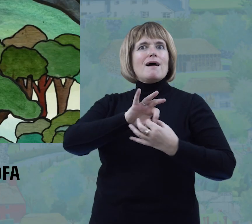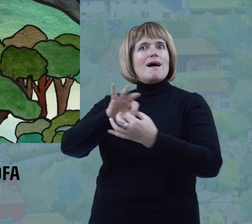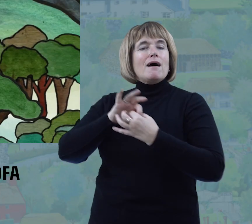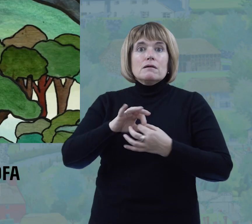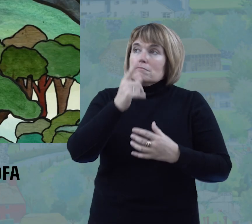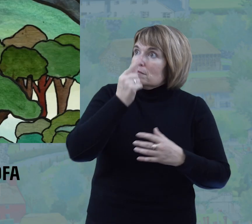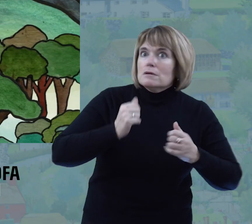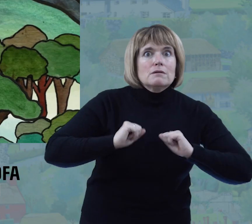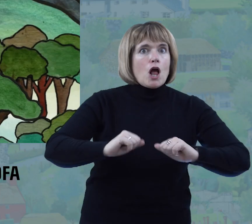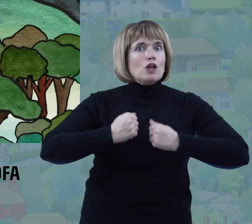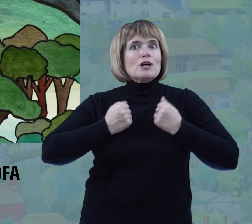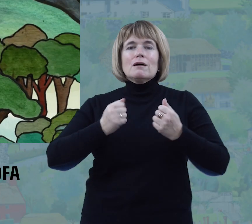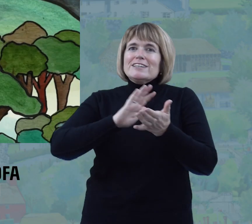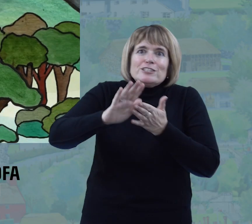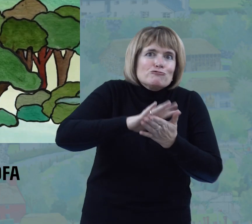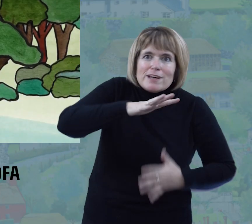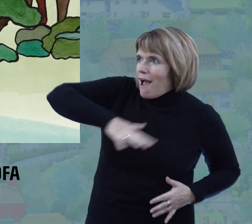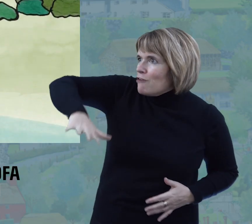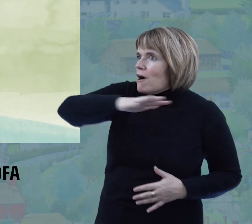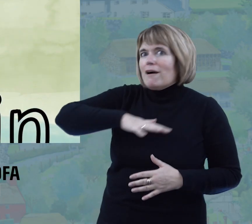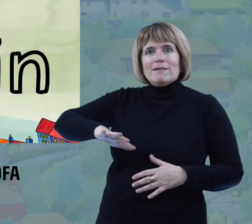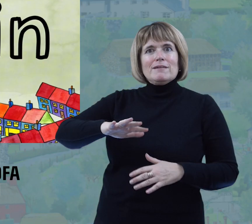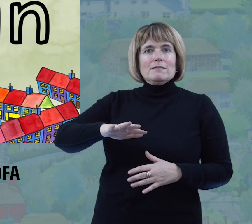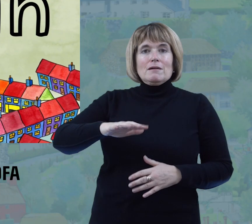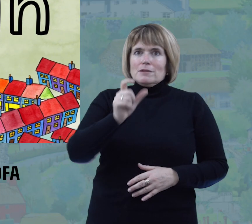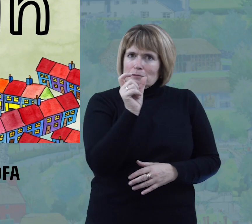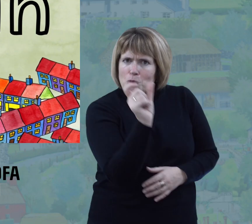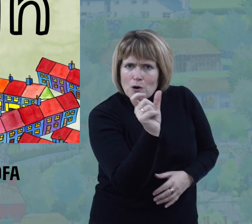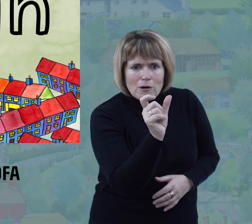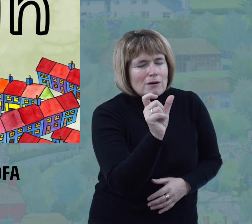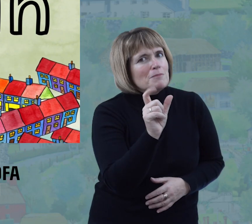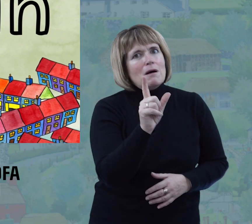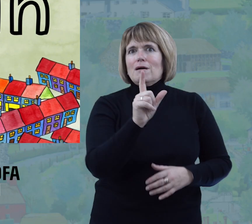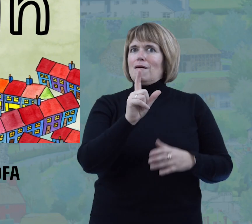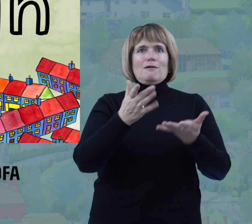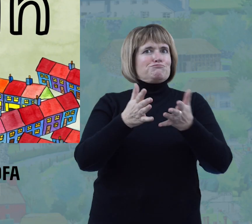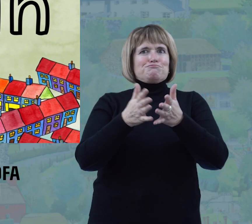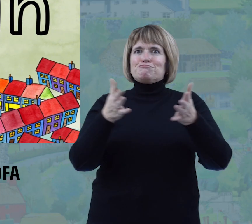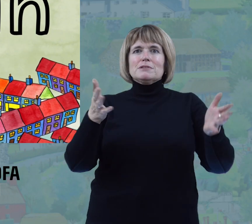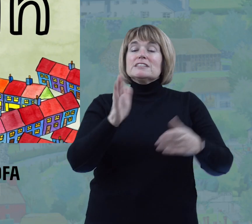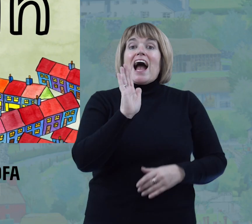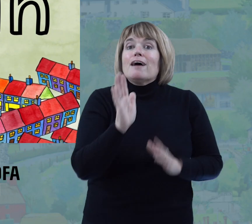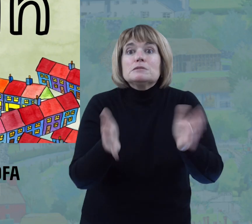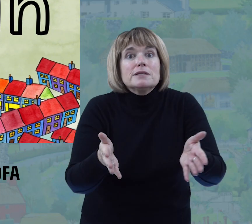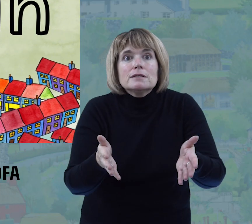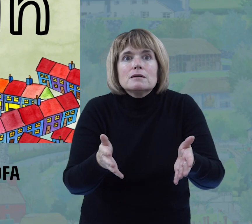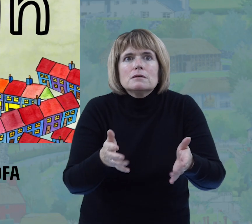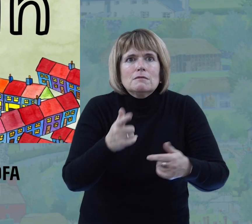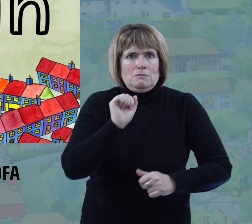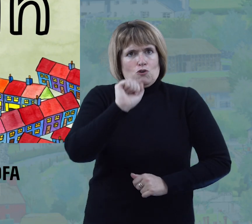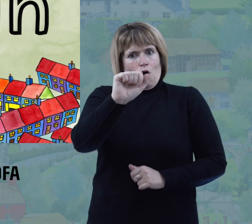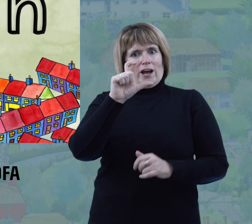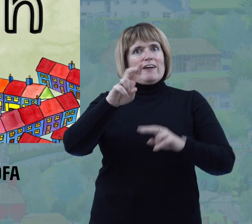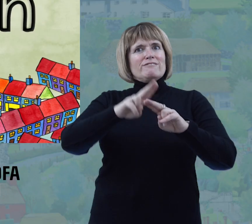can also mean the culture or history of our local area. For a small word, it is very big, but it doesn't have to be.